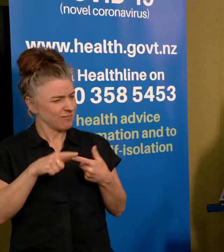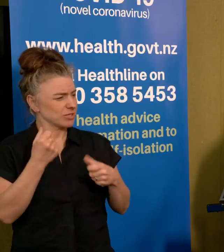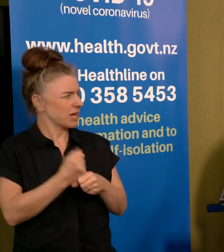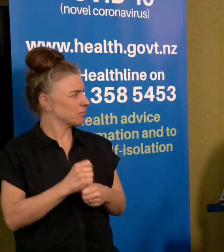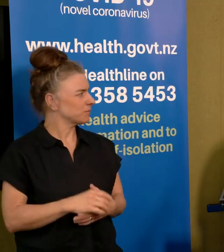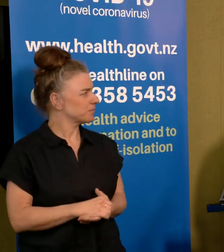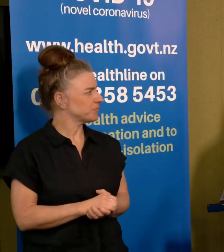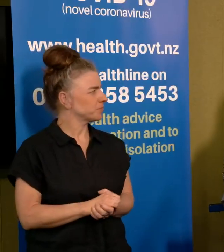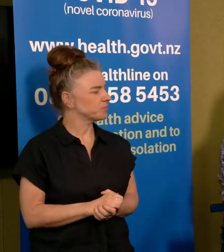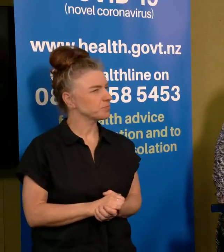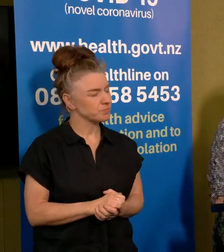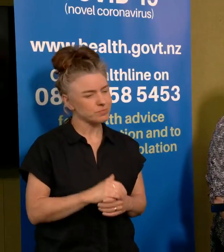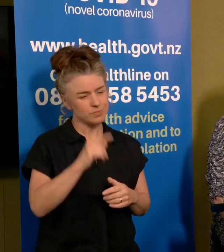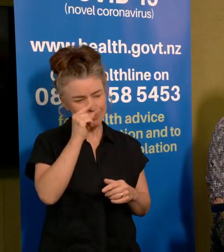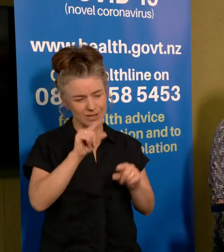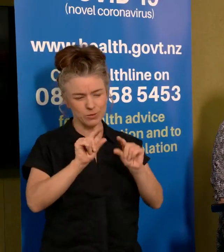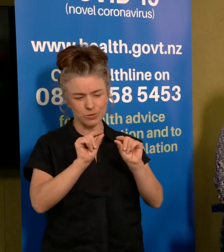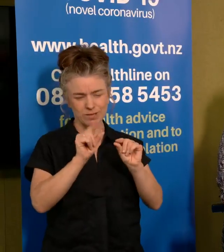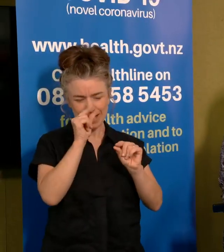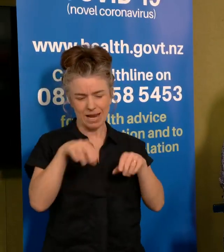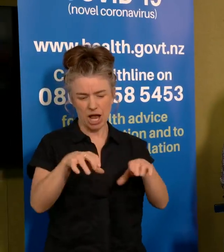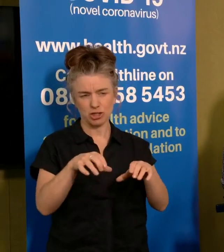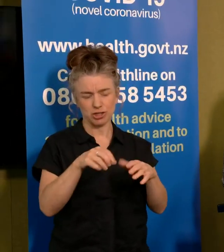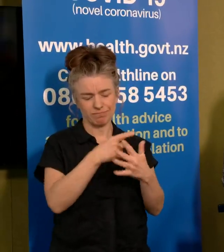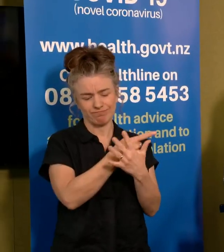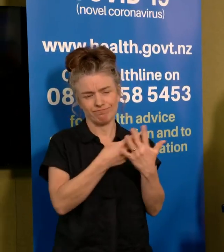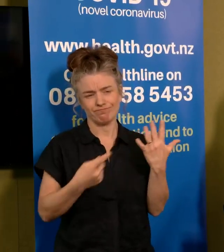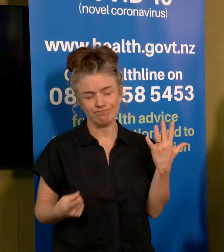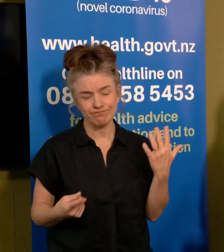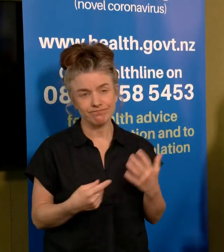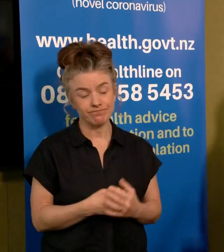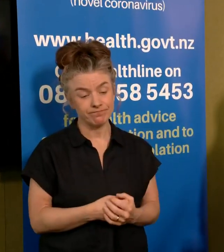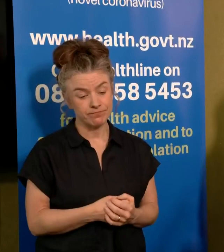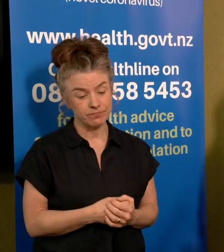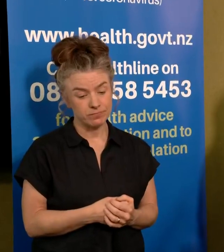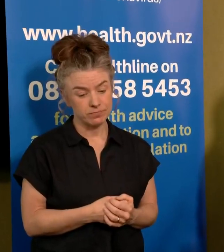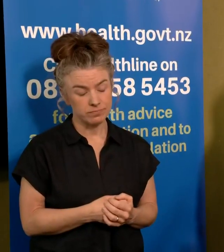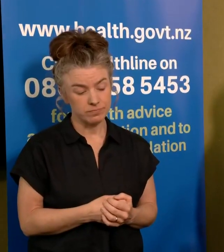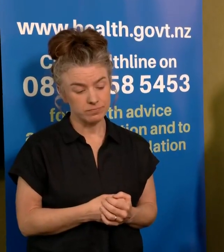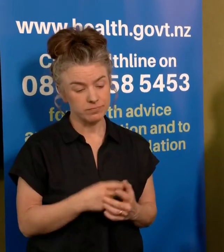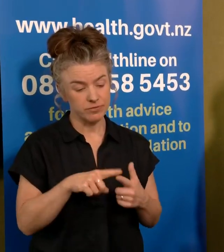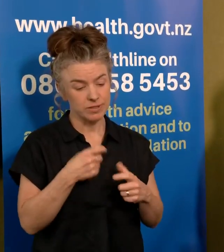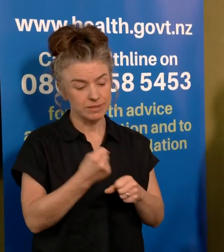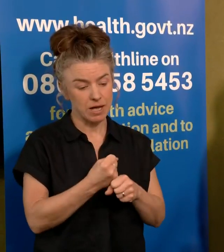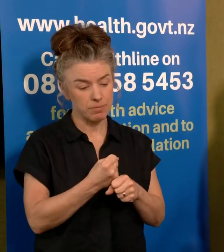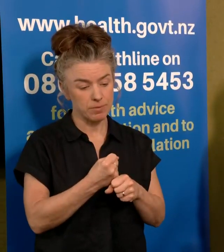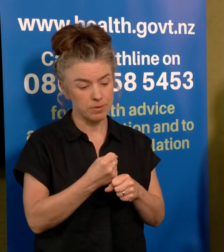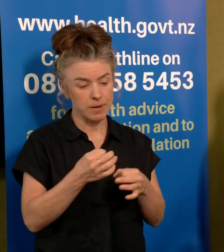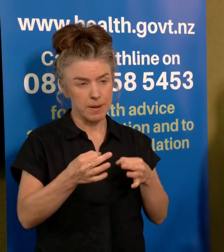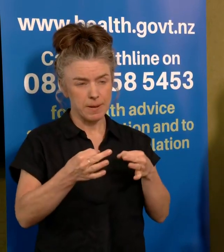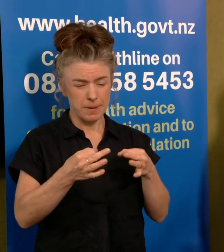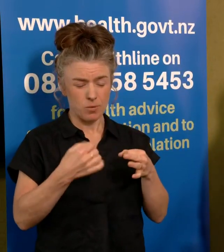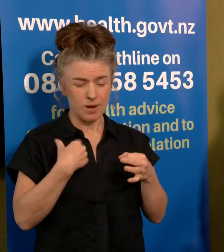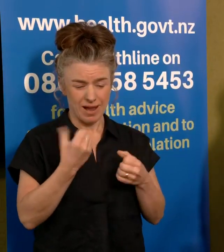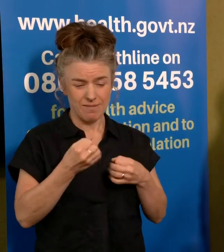I think there's a range of things that can be done. These follow along the lines of plans that are enacted every